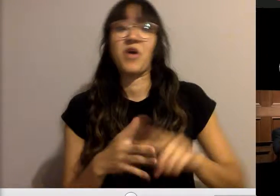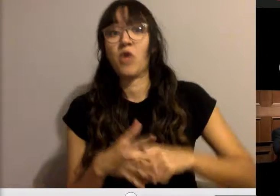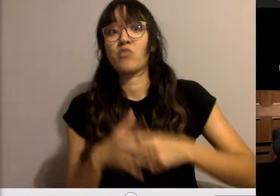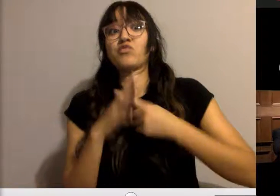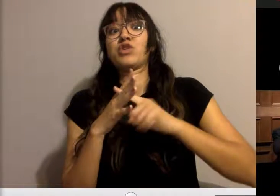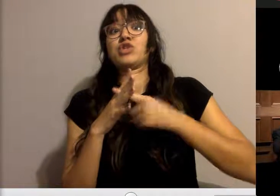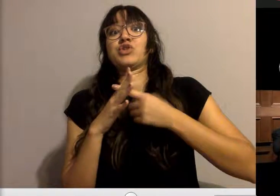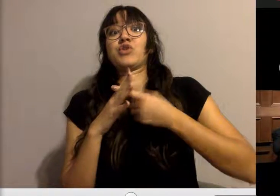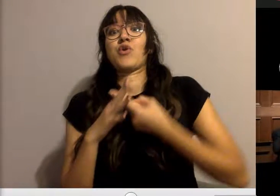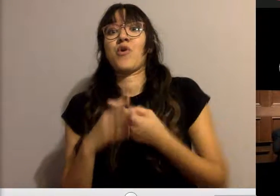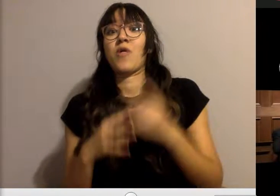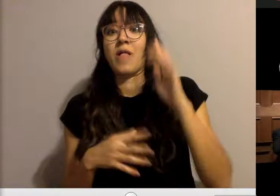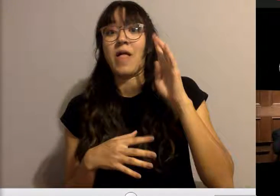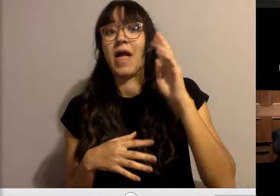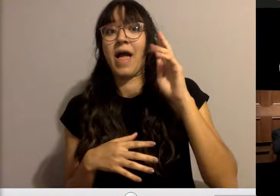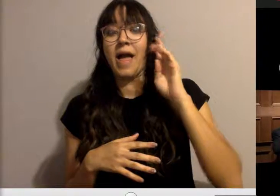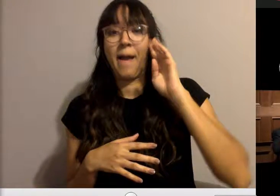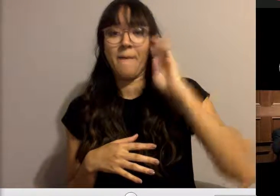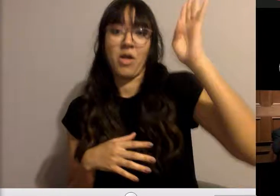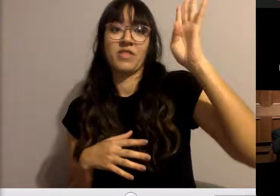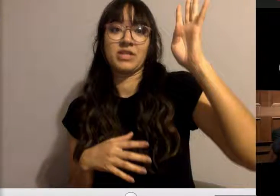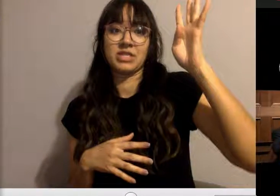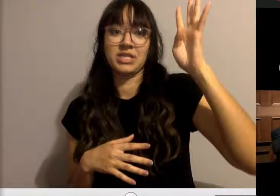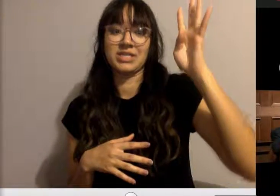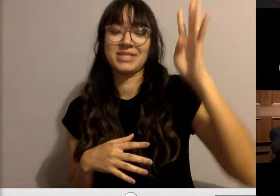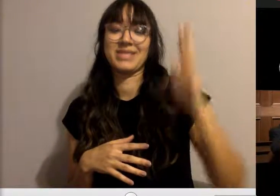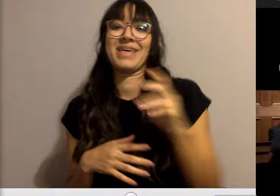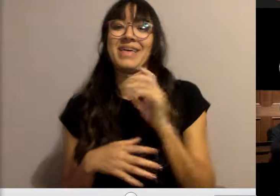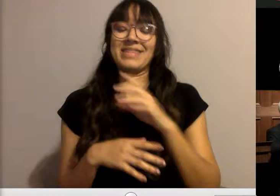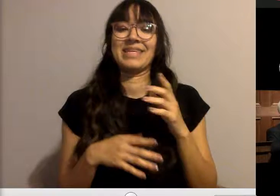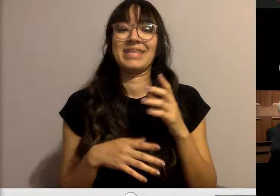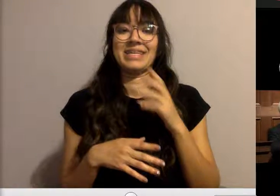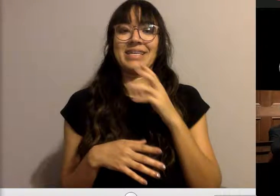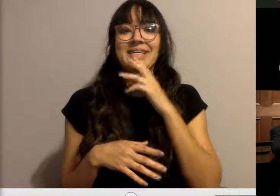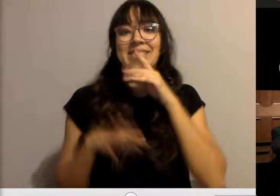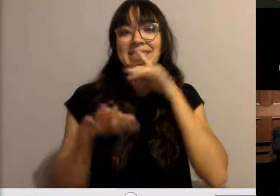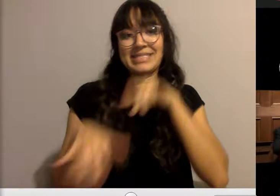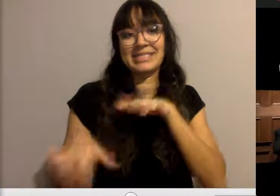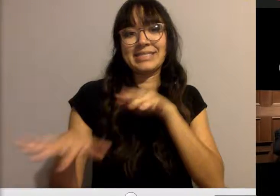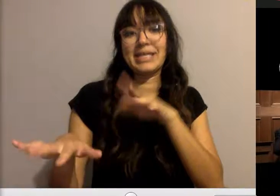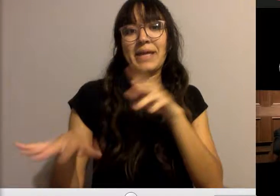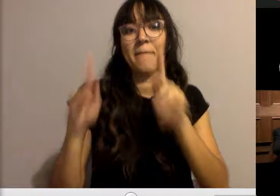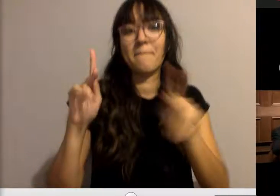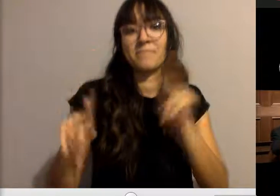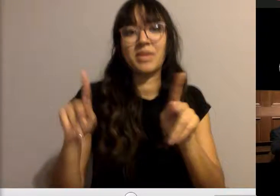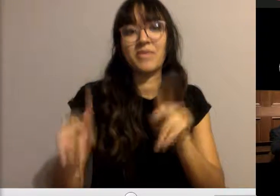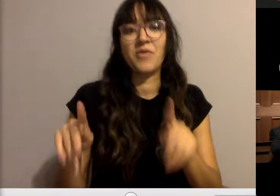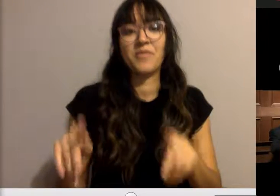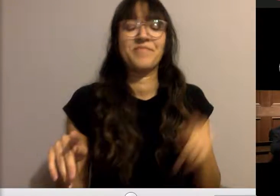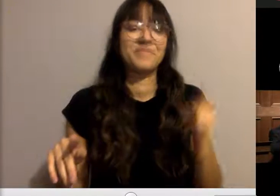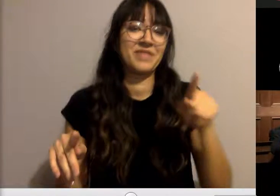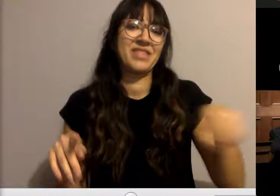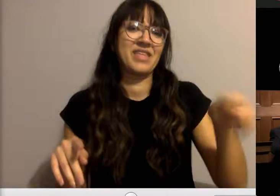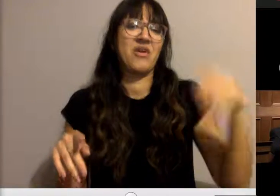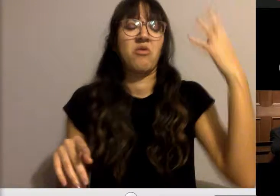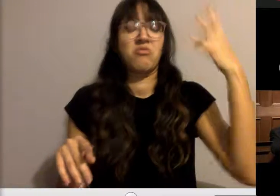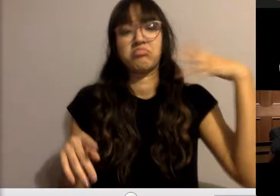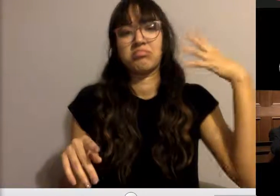Peoples did this, those wacky people coming running through the Mediterranean twice in 1207